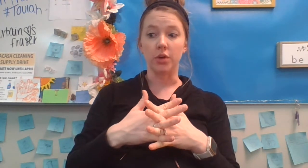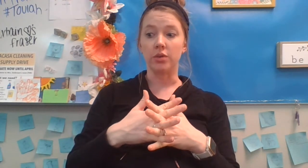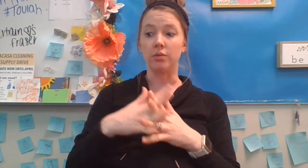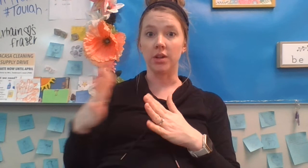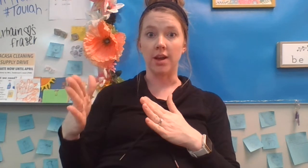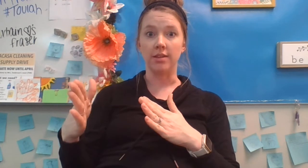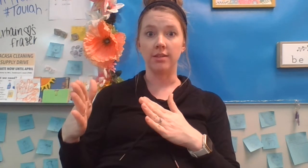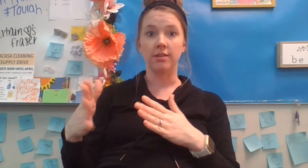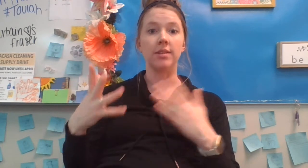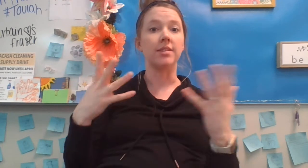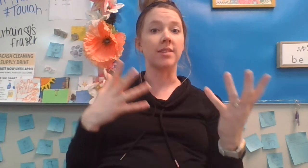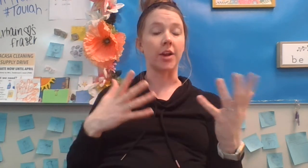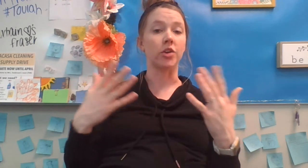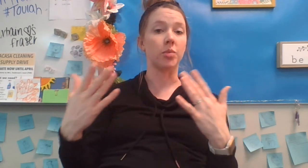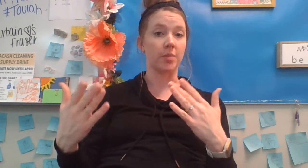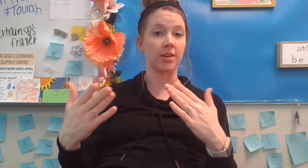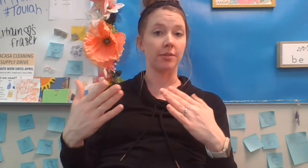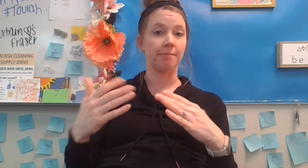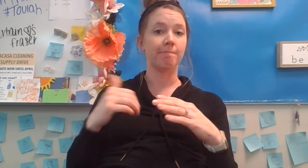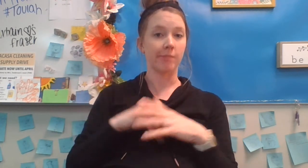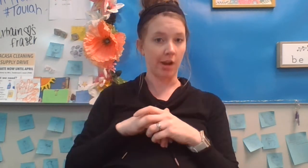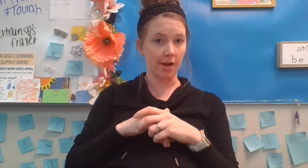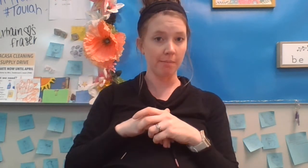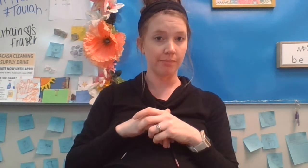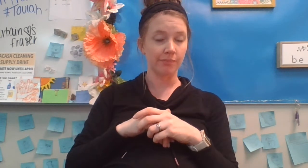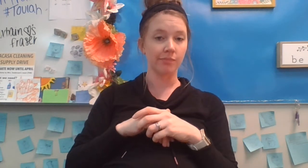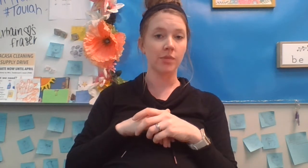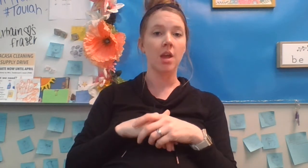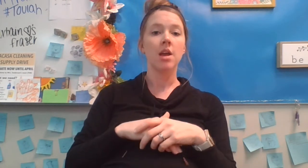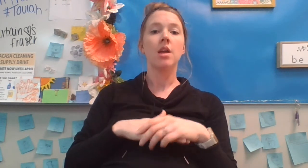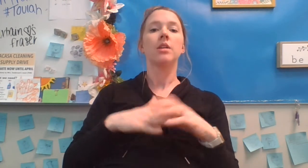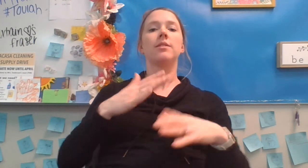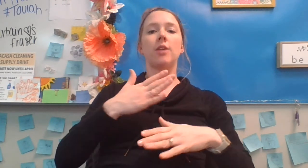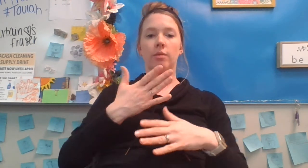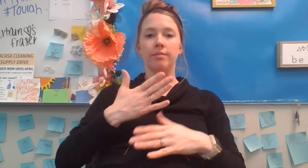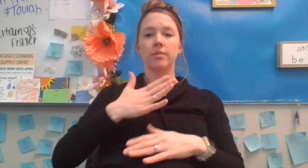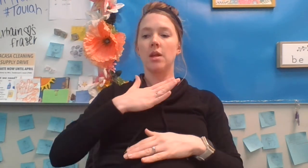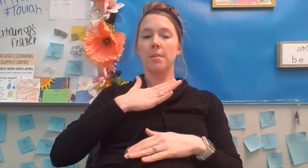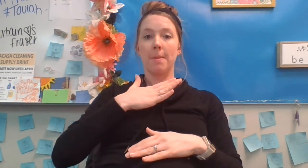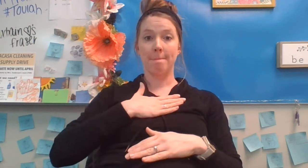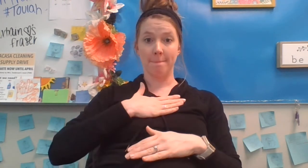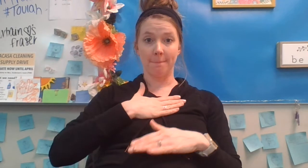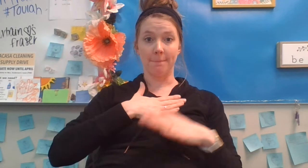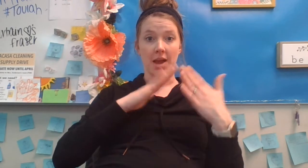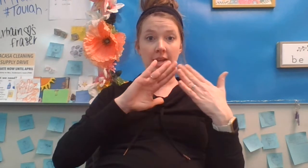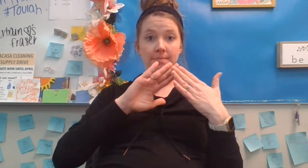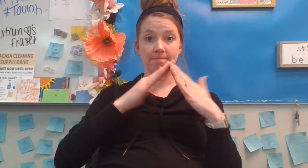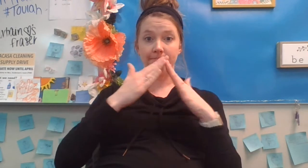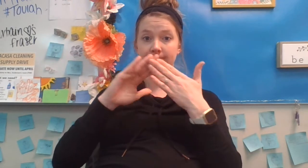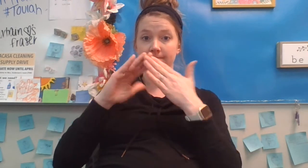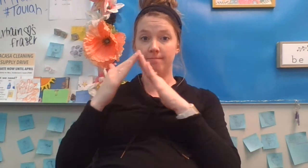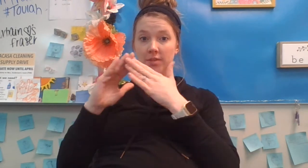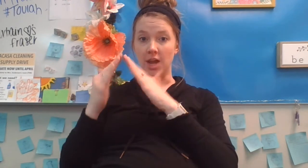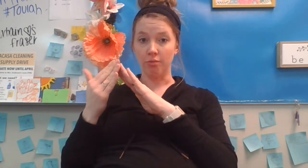you to realize it's signer's perspective. All right? So, my town.